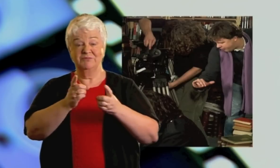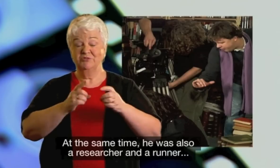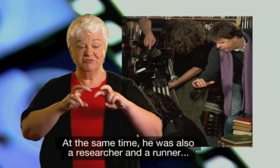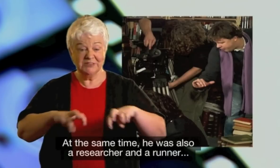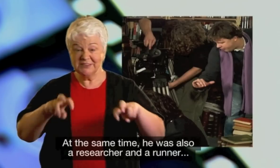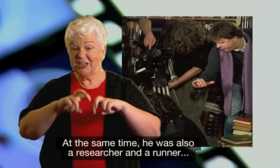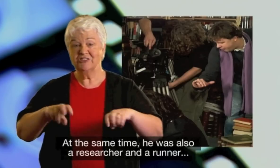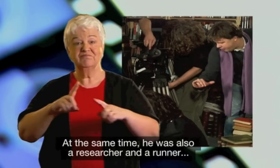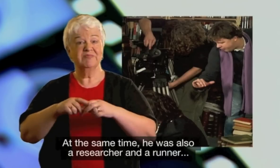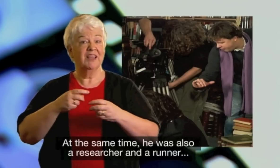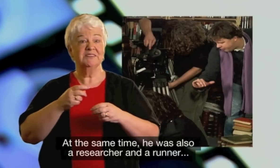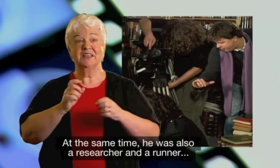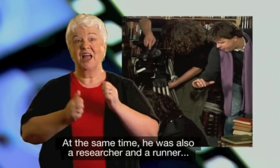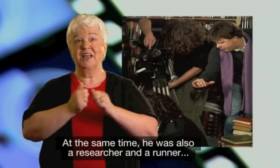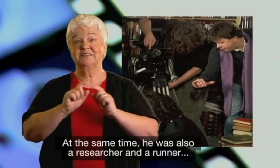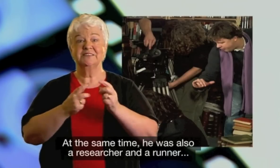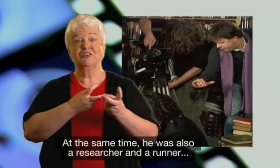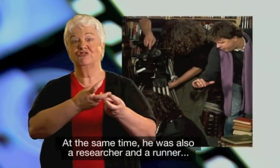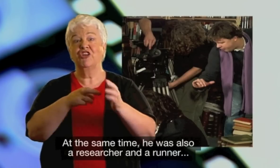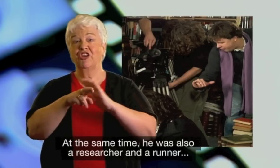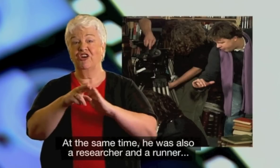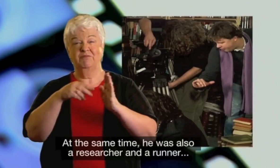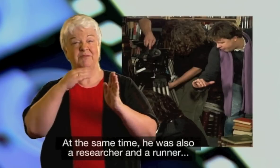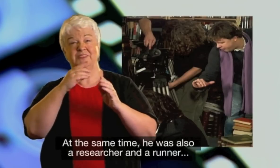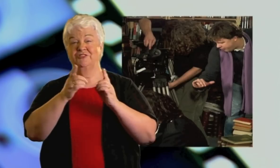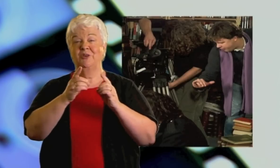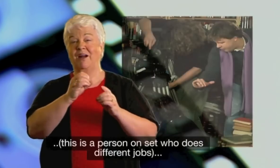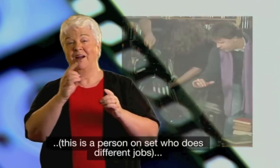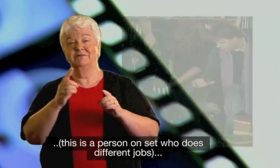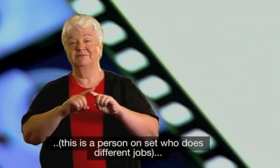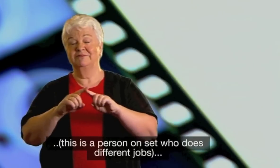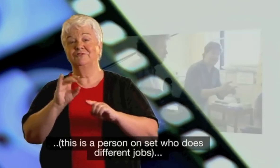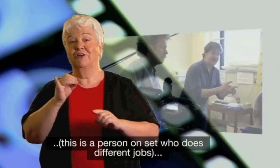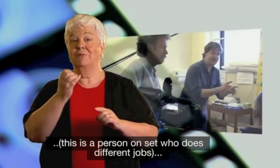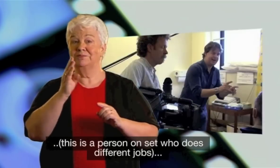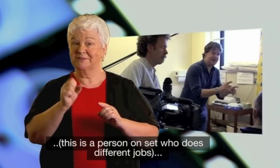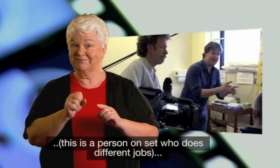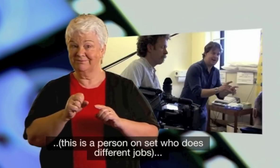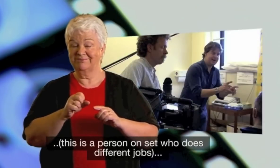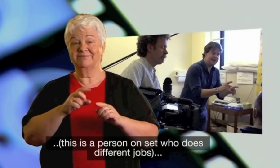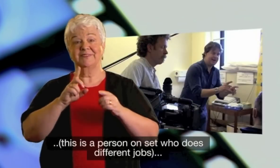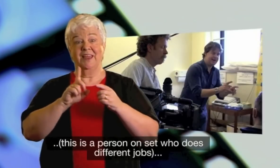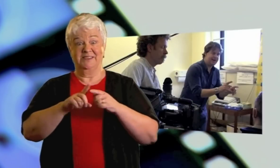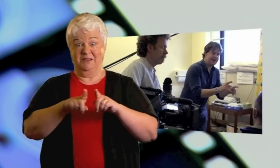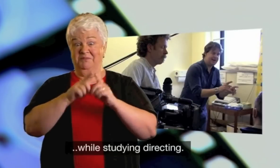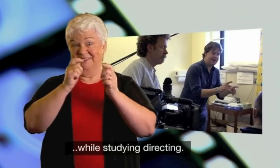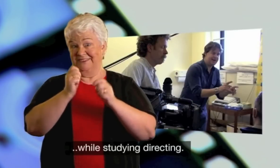At the same time, he was also a researcher and a runner. This is a person on set who does different jobs while studying